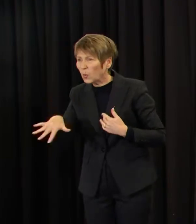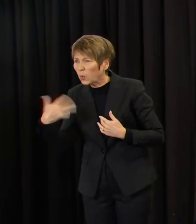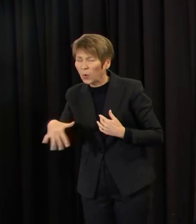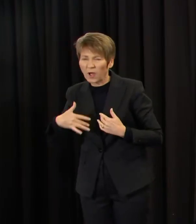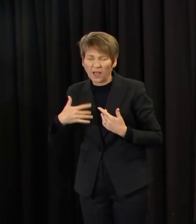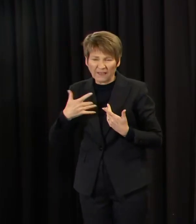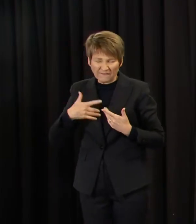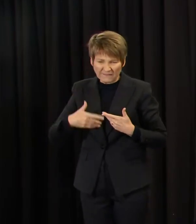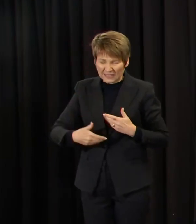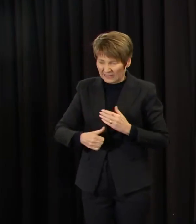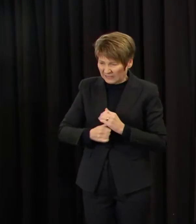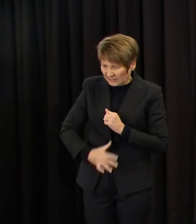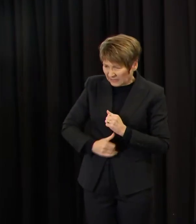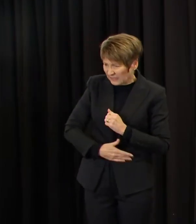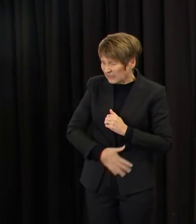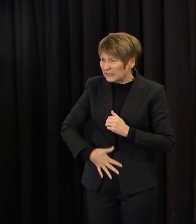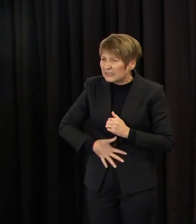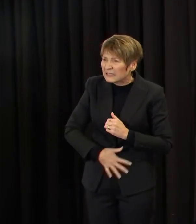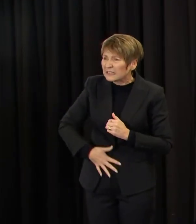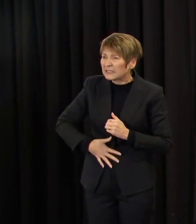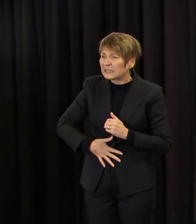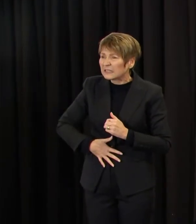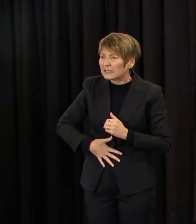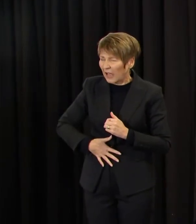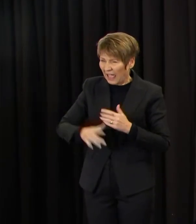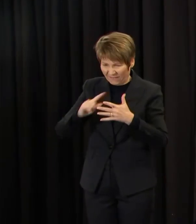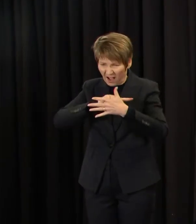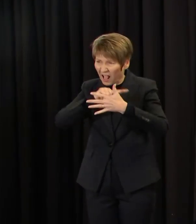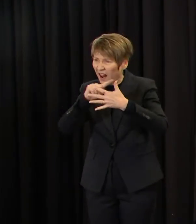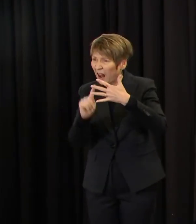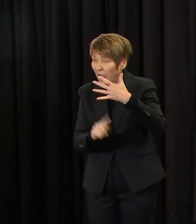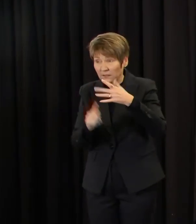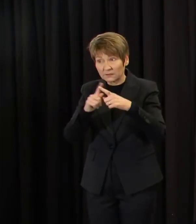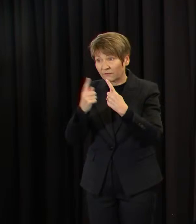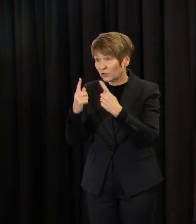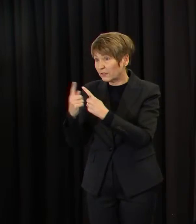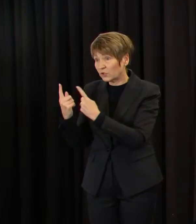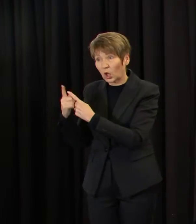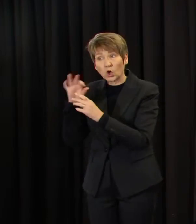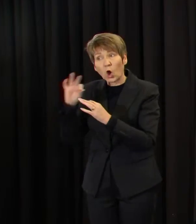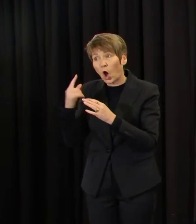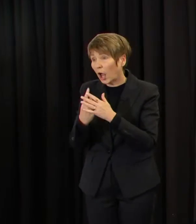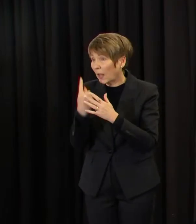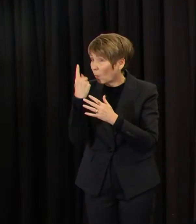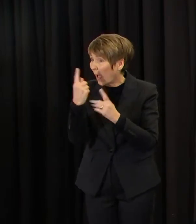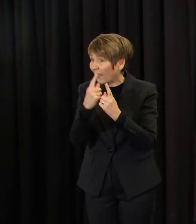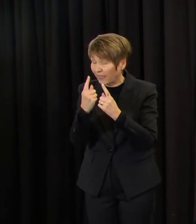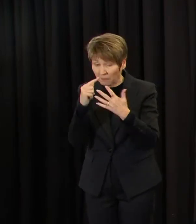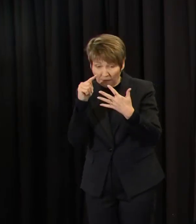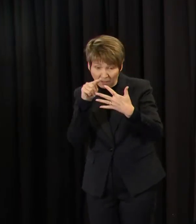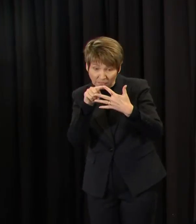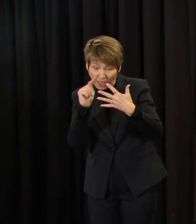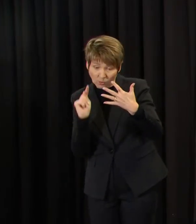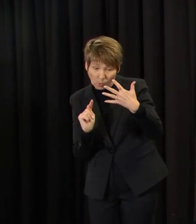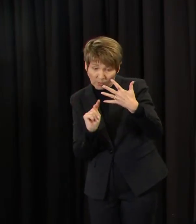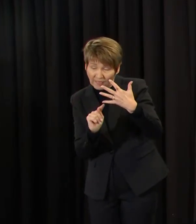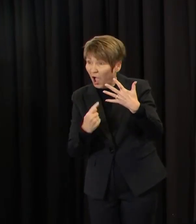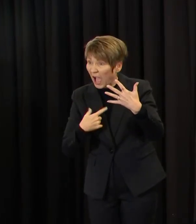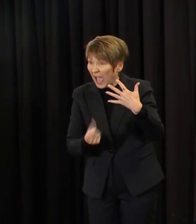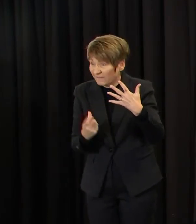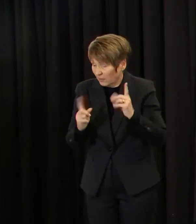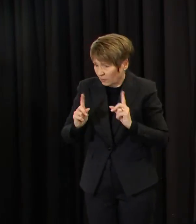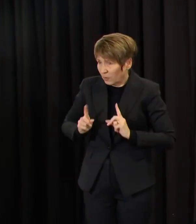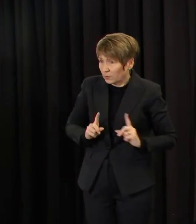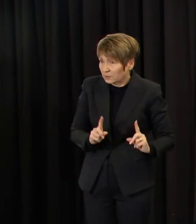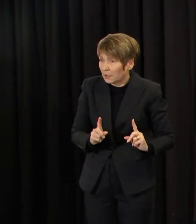needs to be, of course. But we can't do it on our own, and to all of those that I've just read out, and so many more, we're deeply grateful for the partnerships we